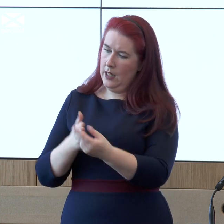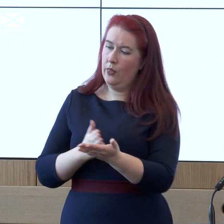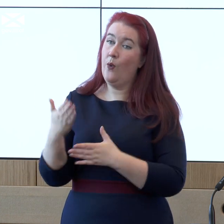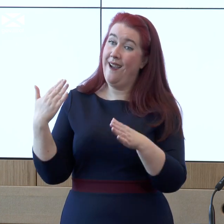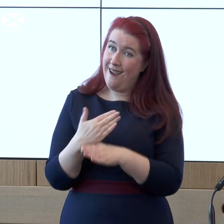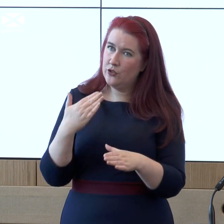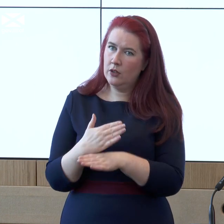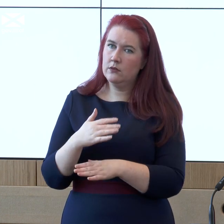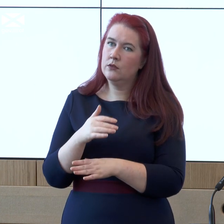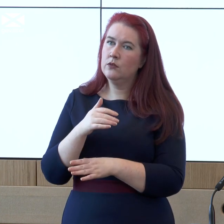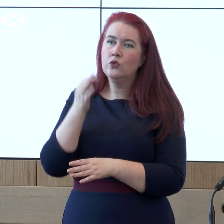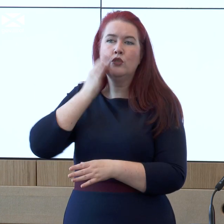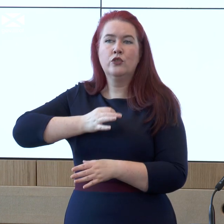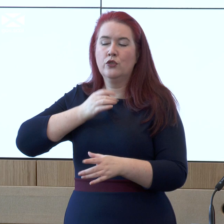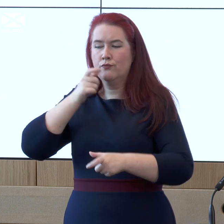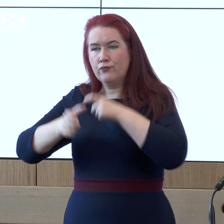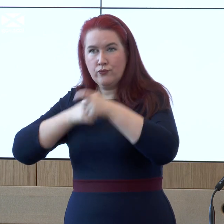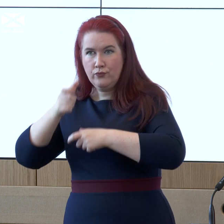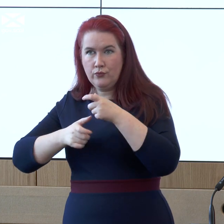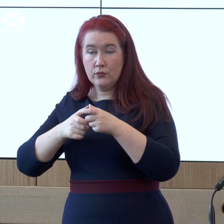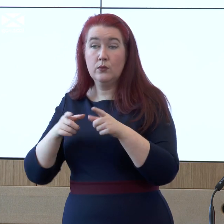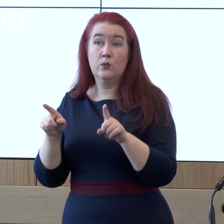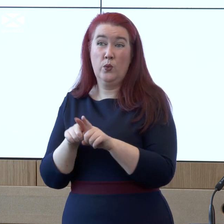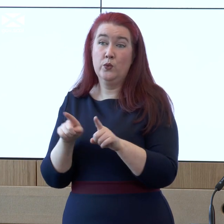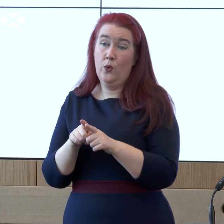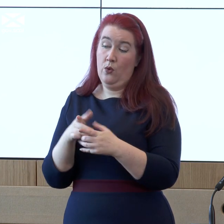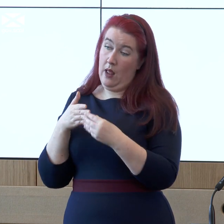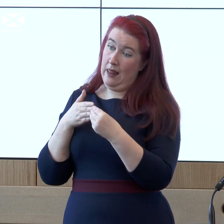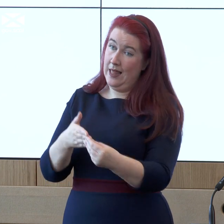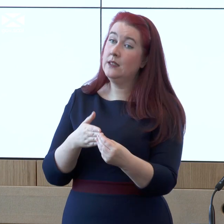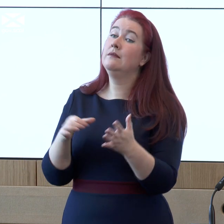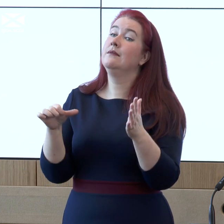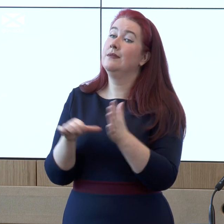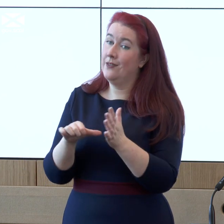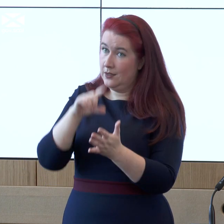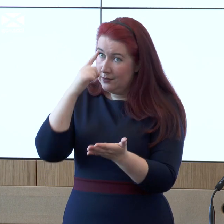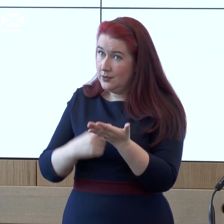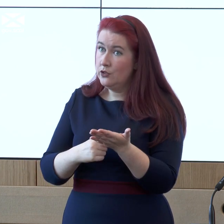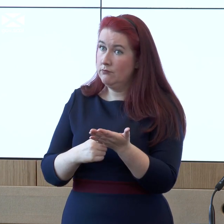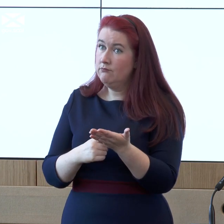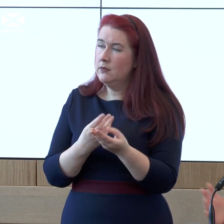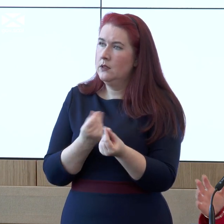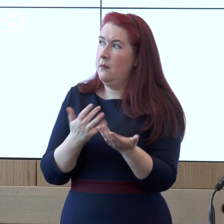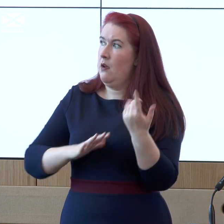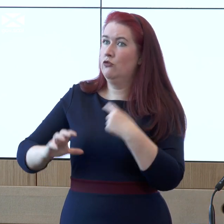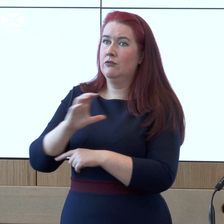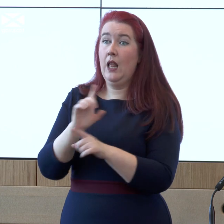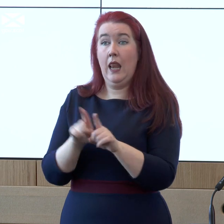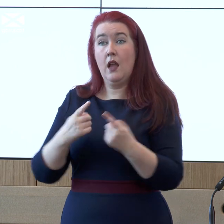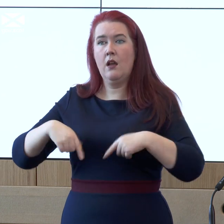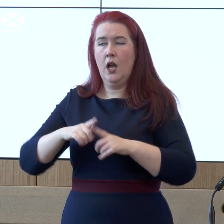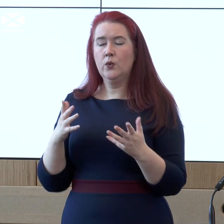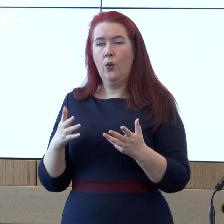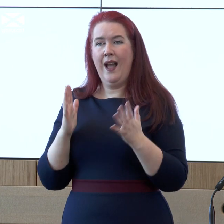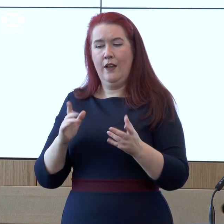words, and also doing so on some of the more difficult decisions countries like ours face in making that transition